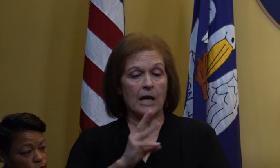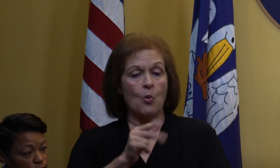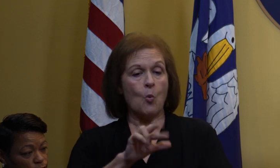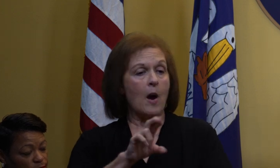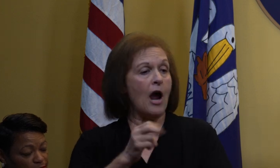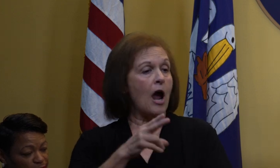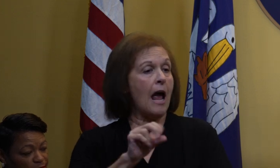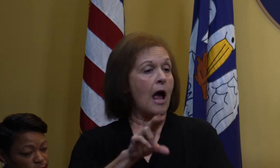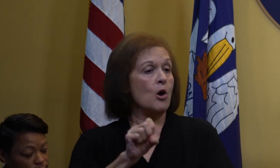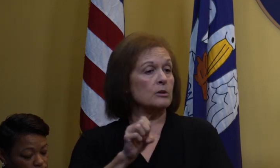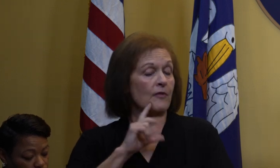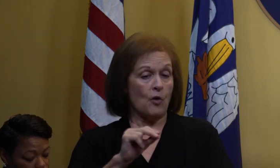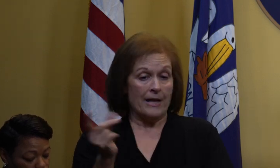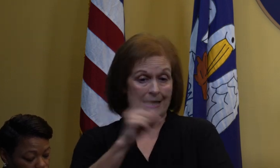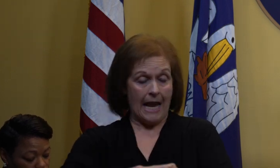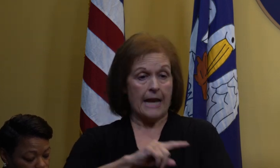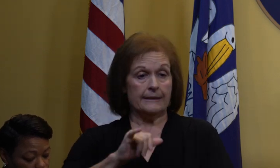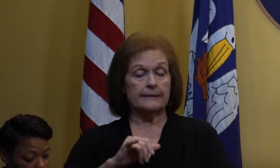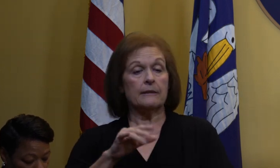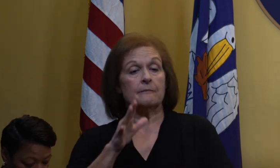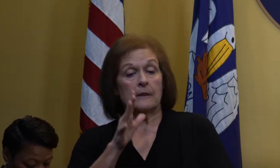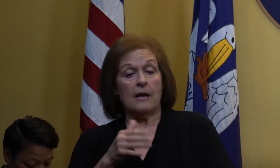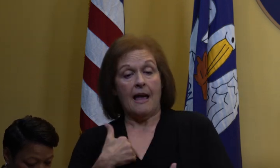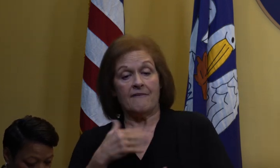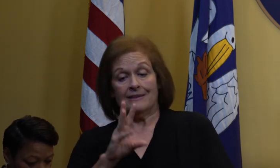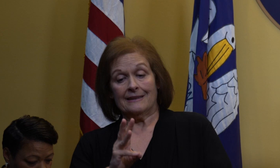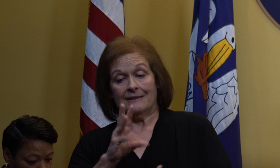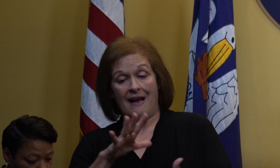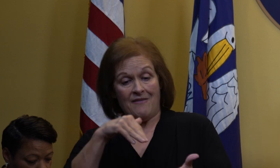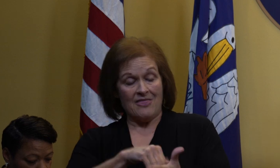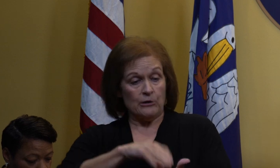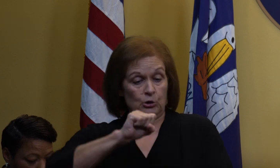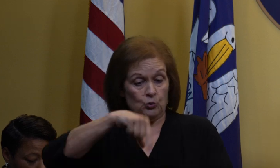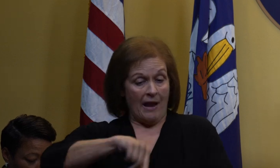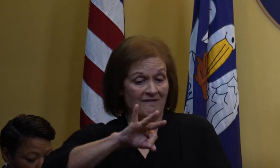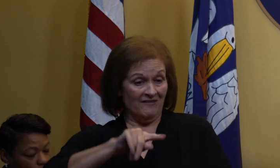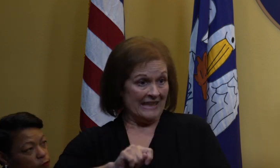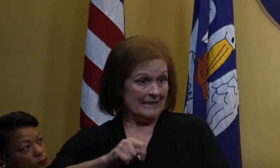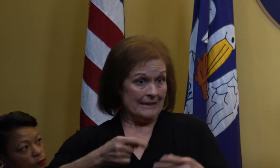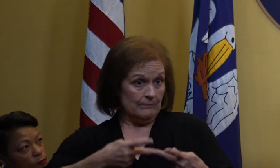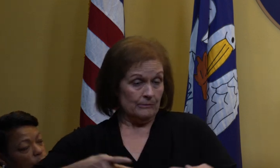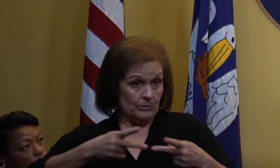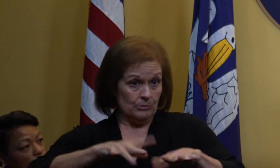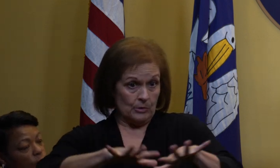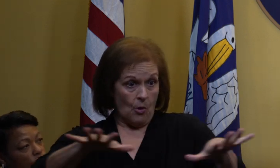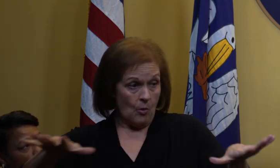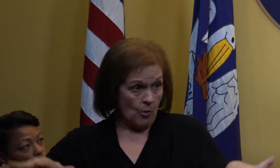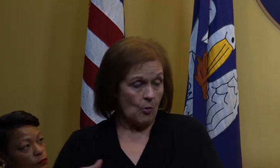30 days. This will provide up to 65,000 square feet of critical storage for